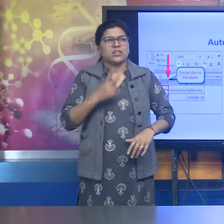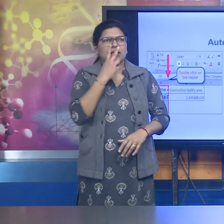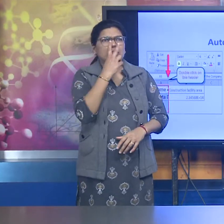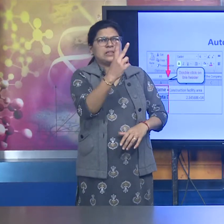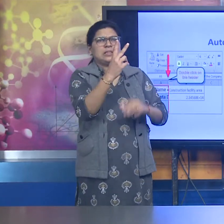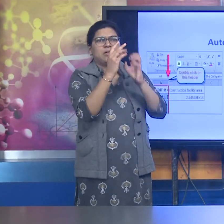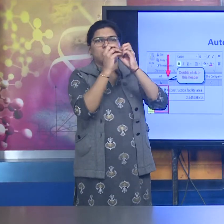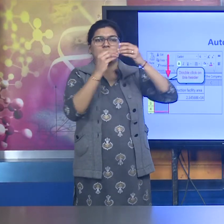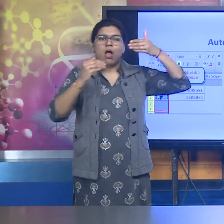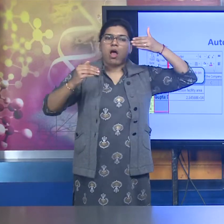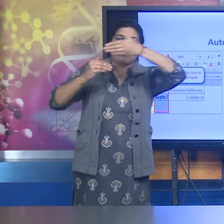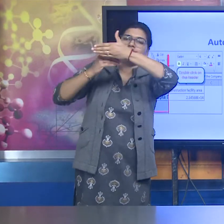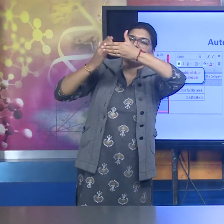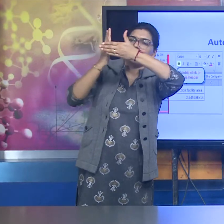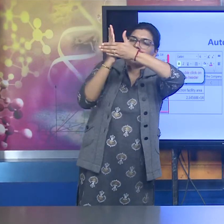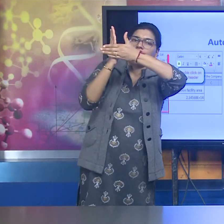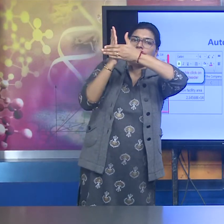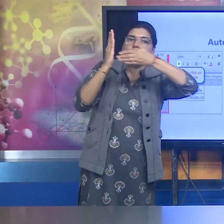company is visible.